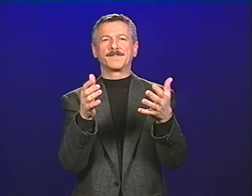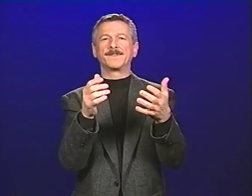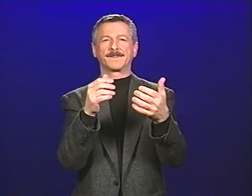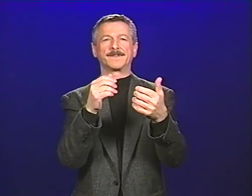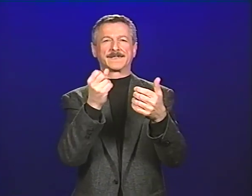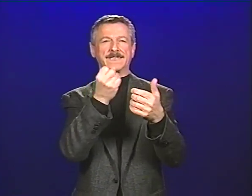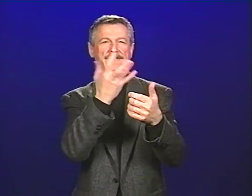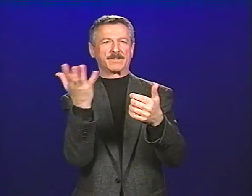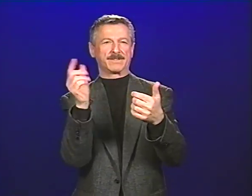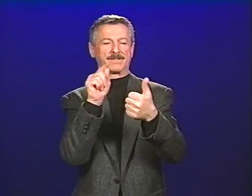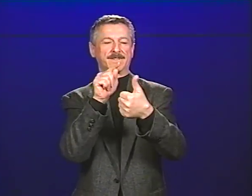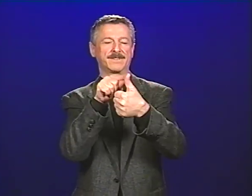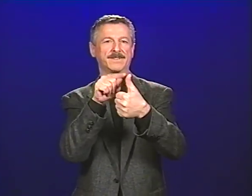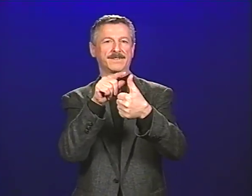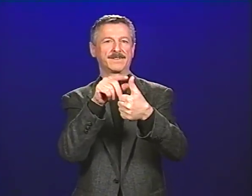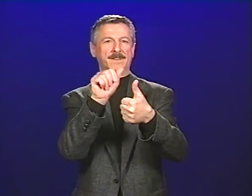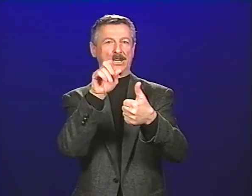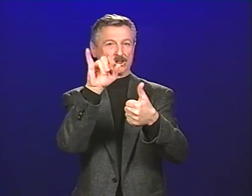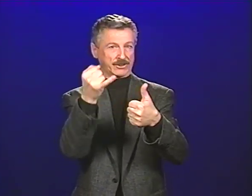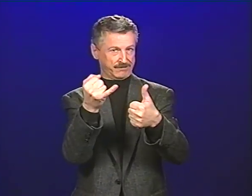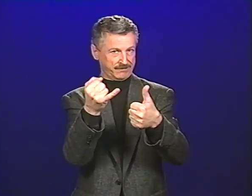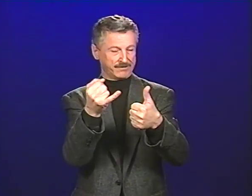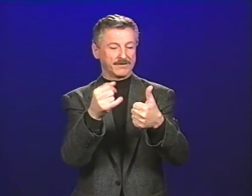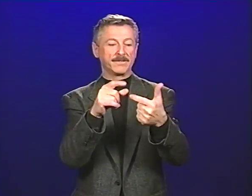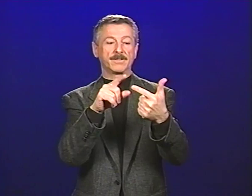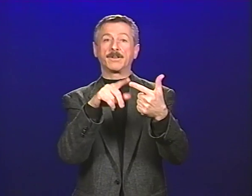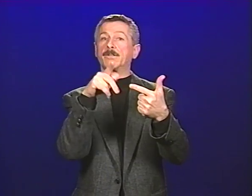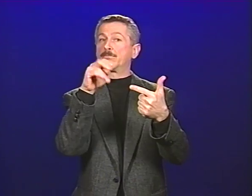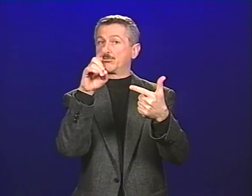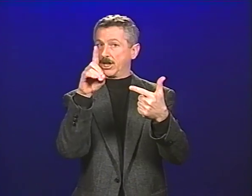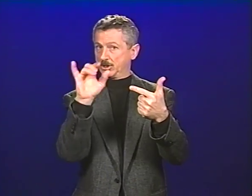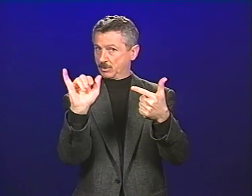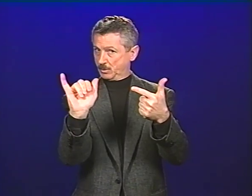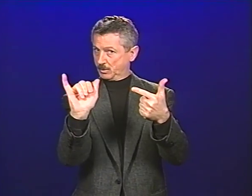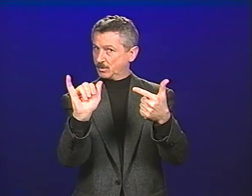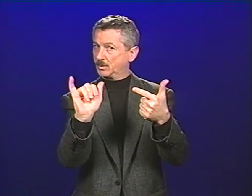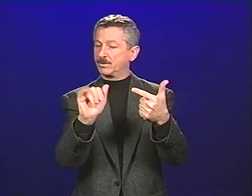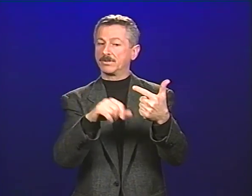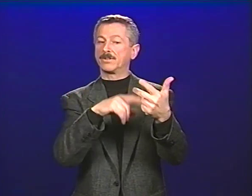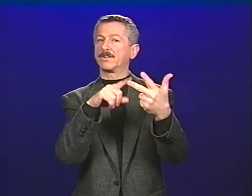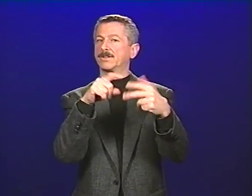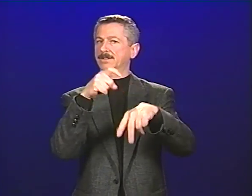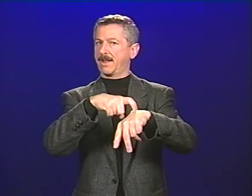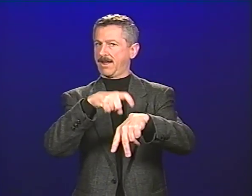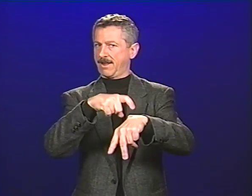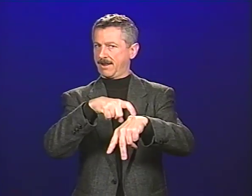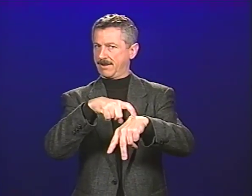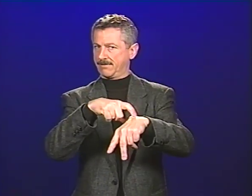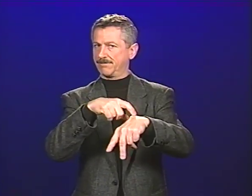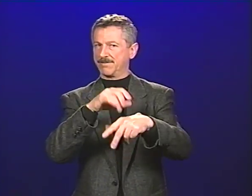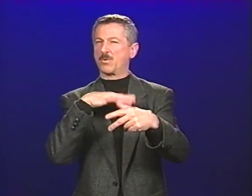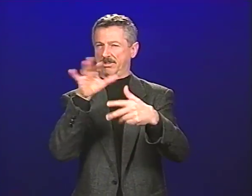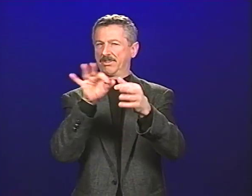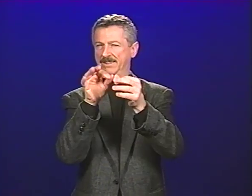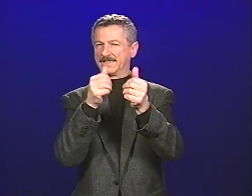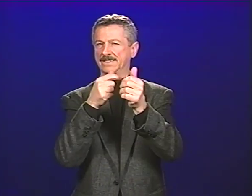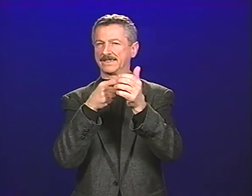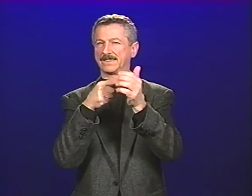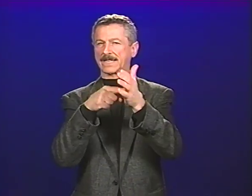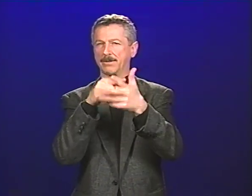Adverbs modify such things as adjectives, predicates, and can also convey time information,